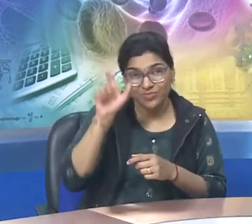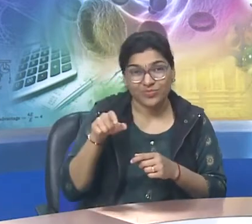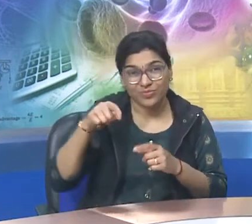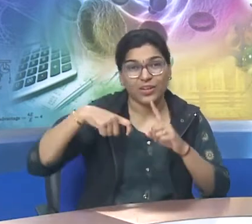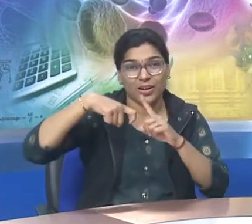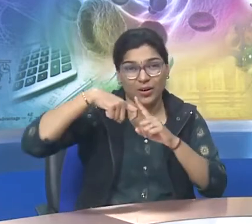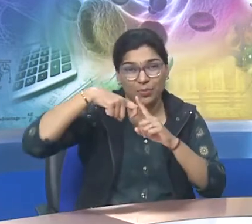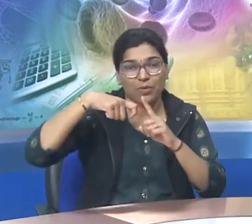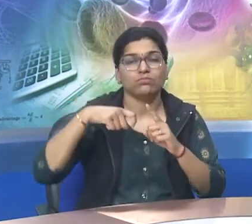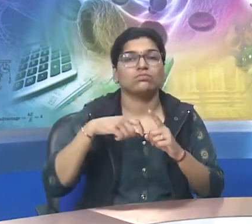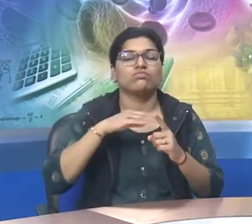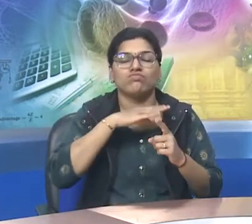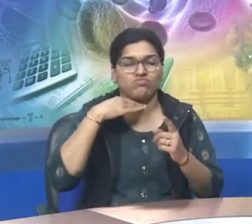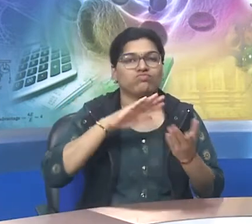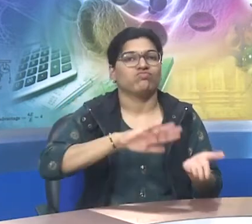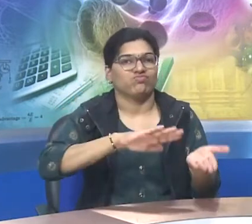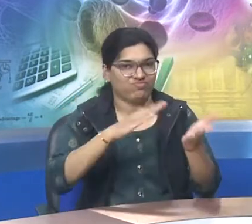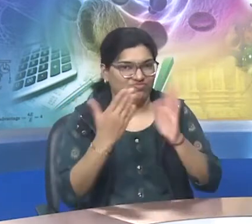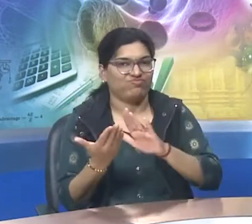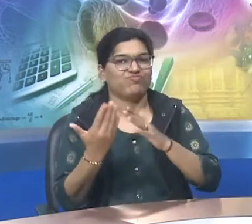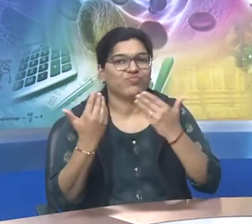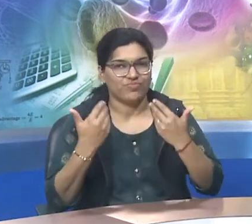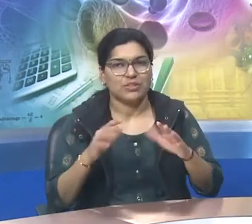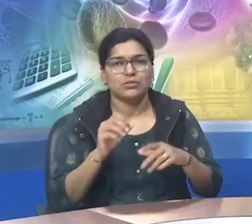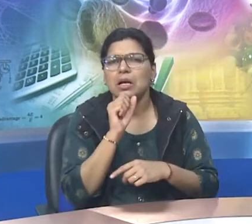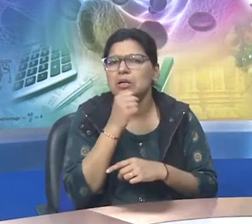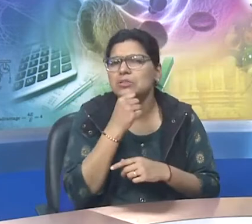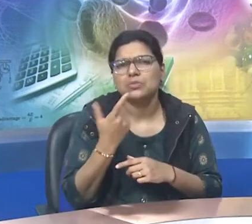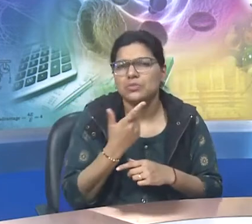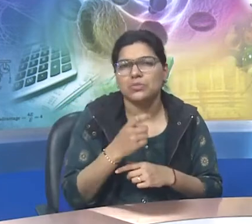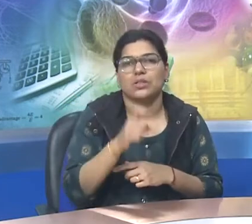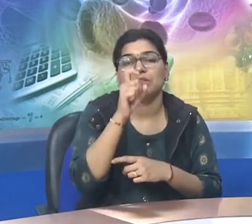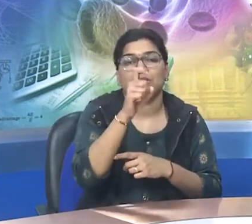in the year 1965.